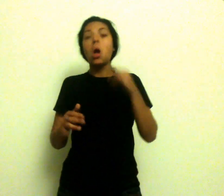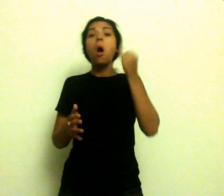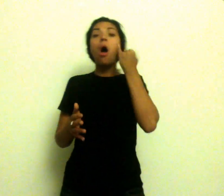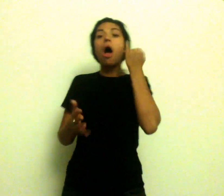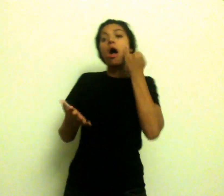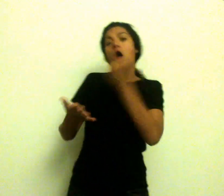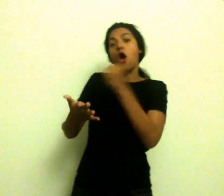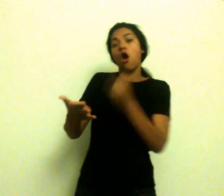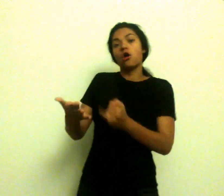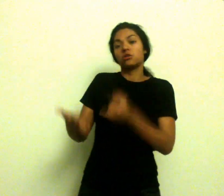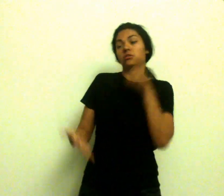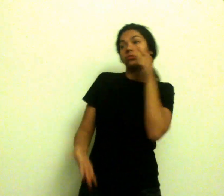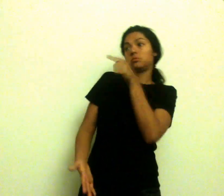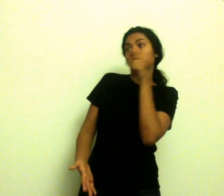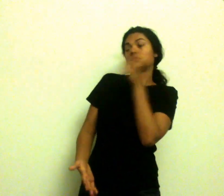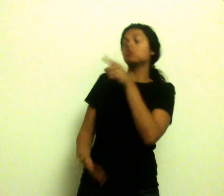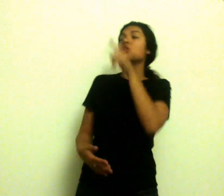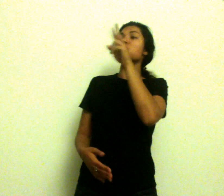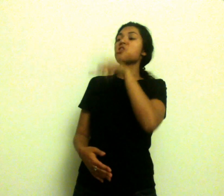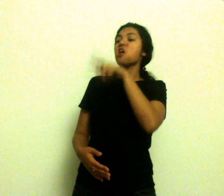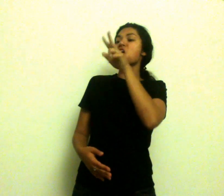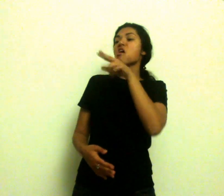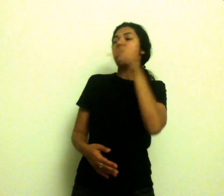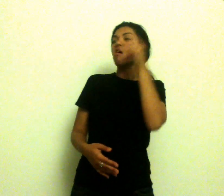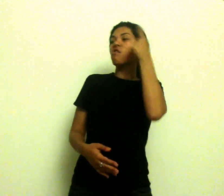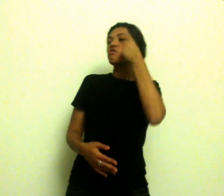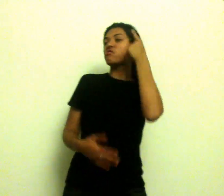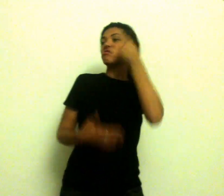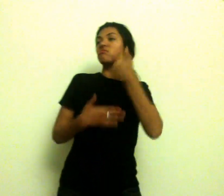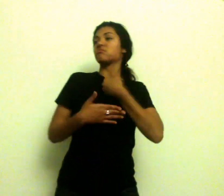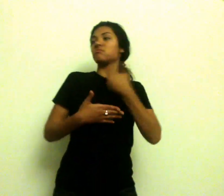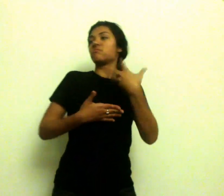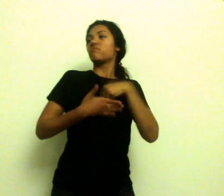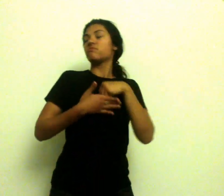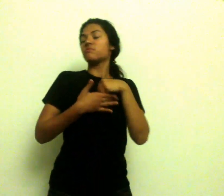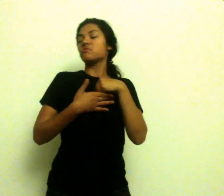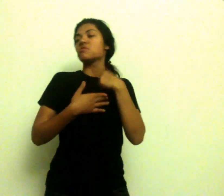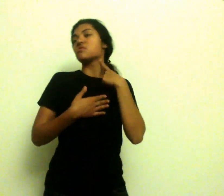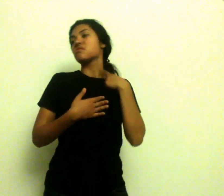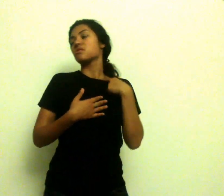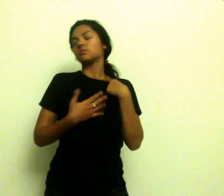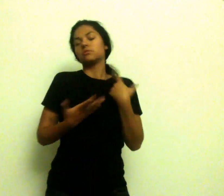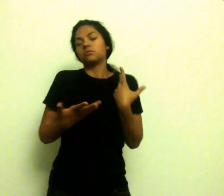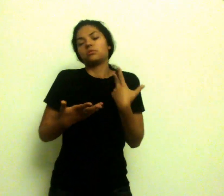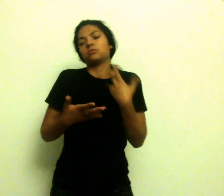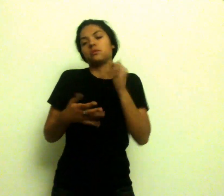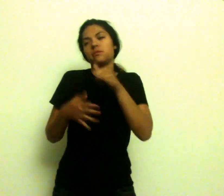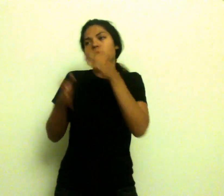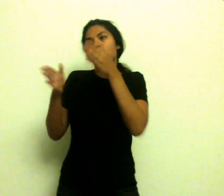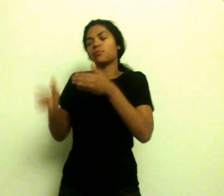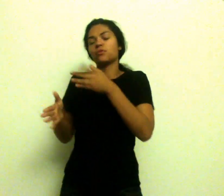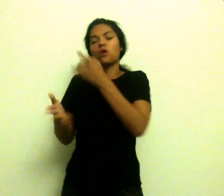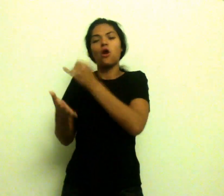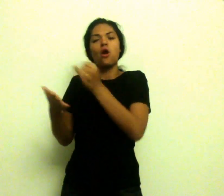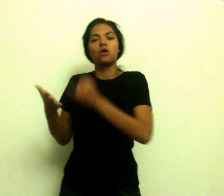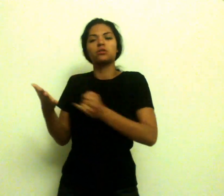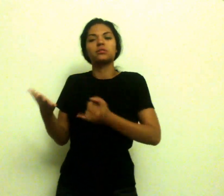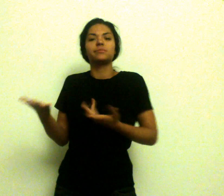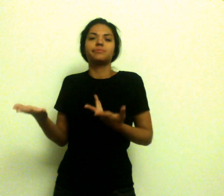the end result and the process is carried on very judiciously. There is no way for the canvas or the paint or the